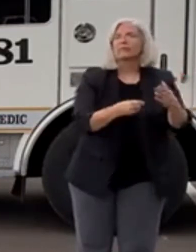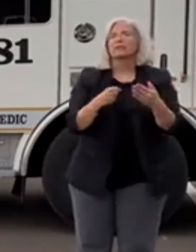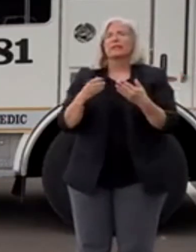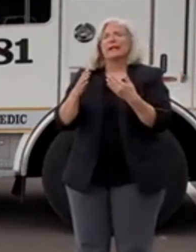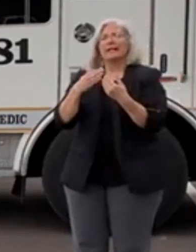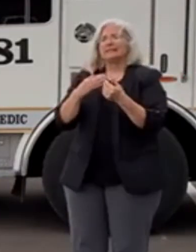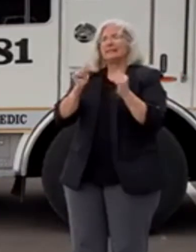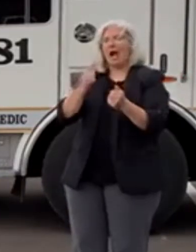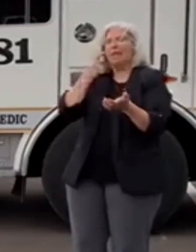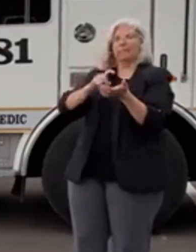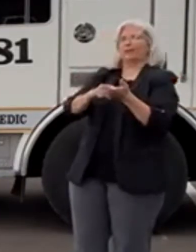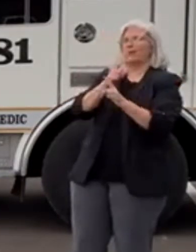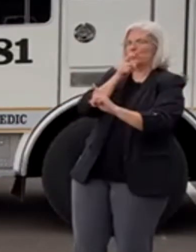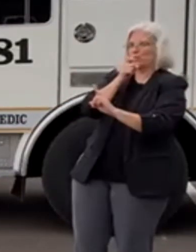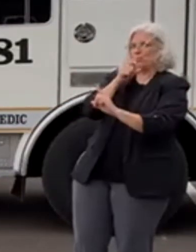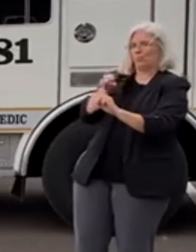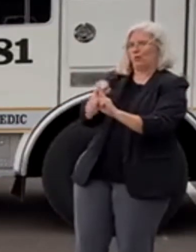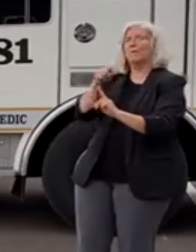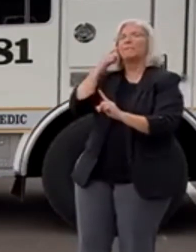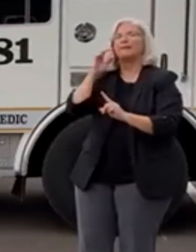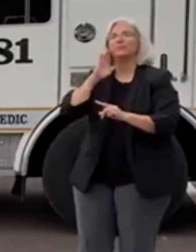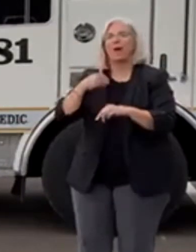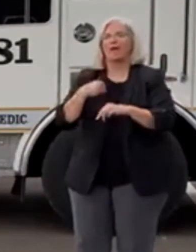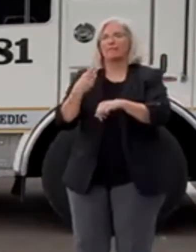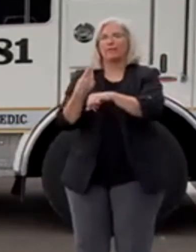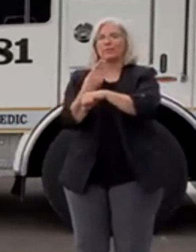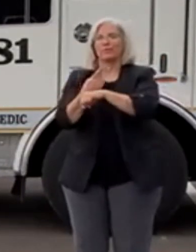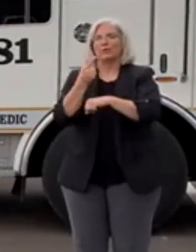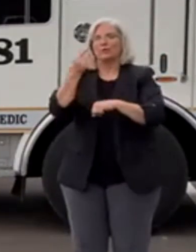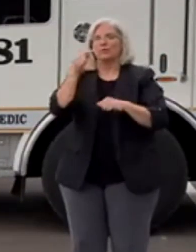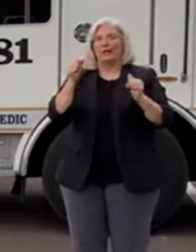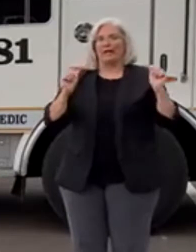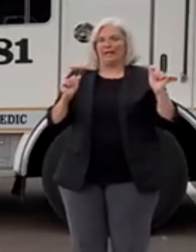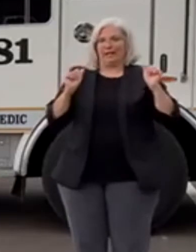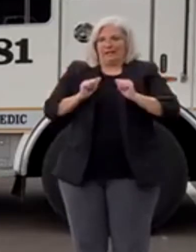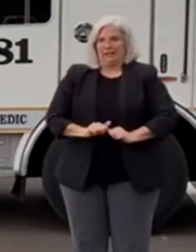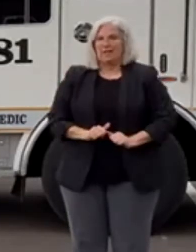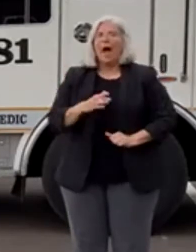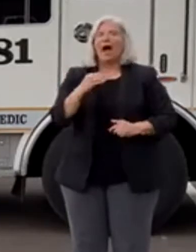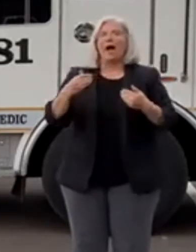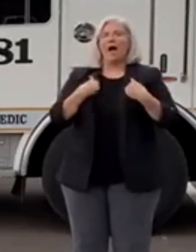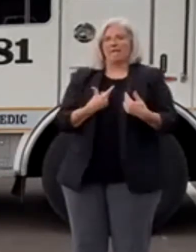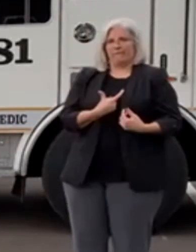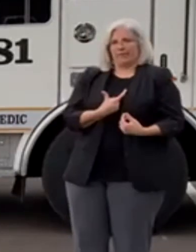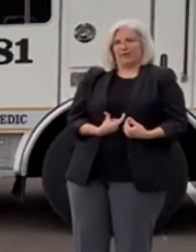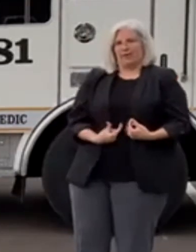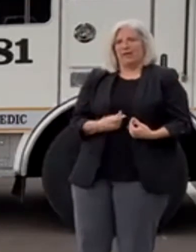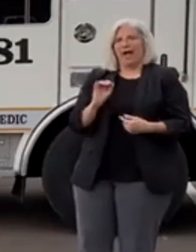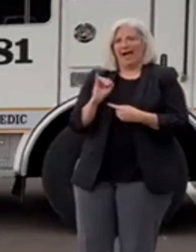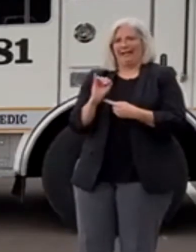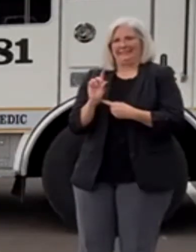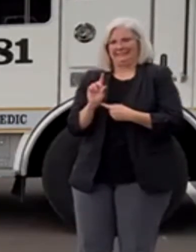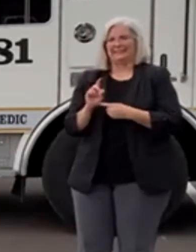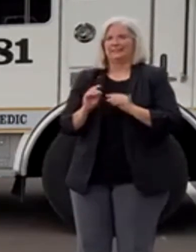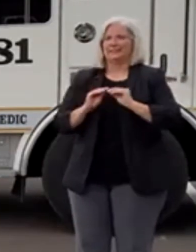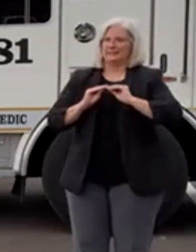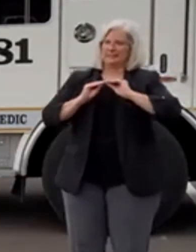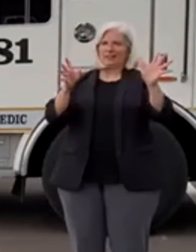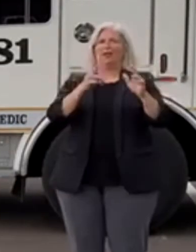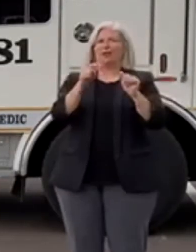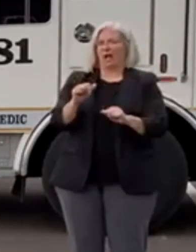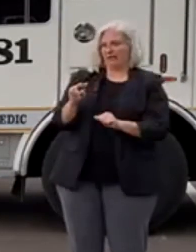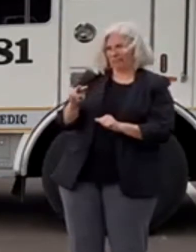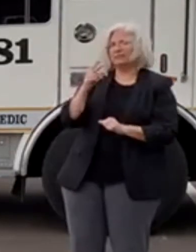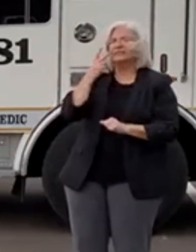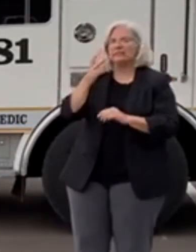have appropriate identification as well as identifying vest that will clearly mark who they are.